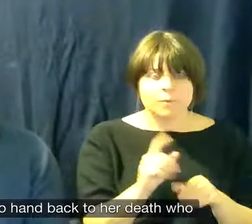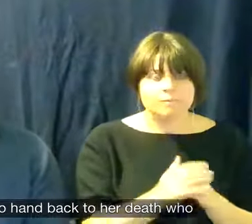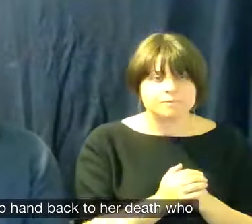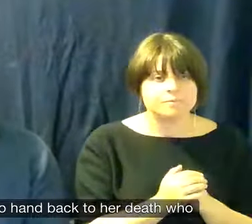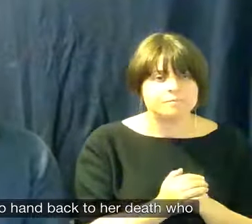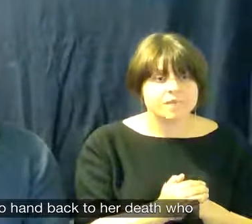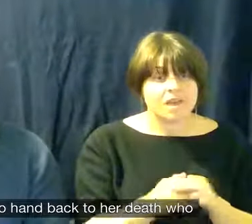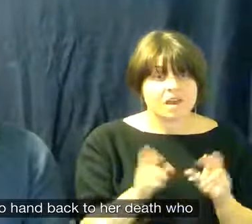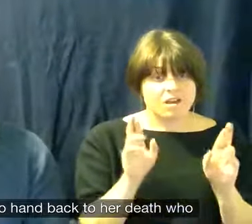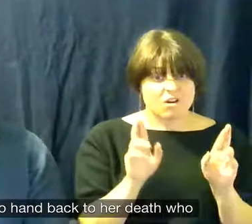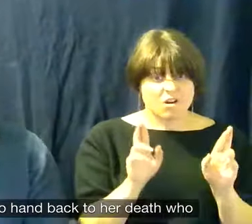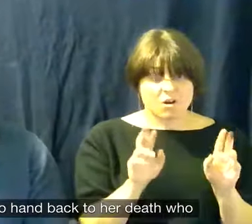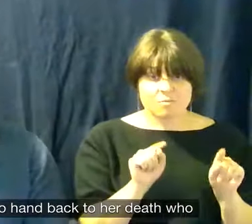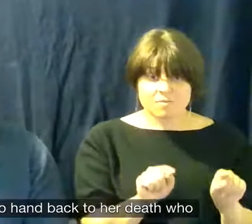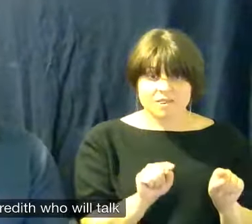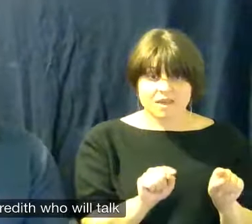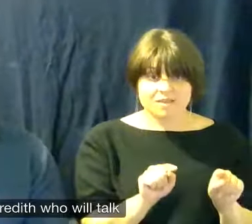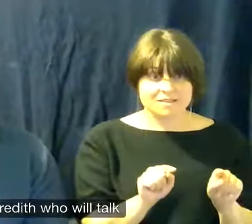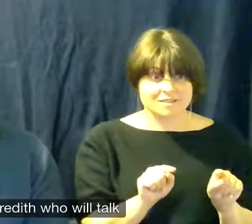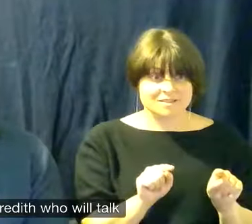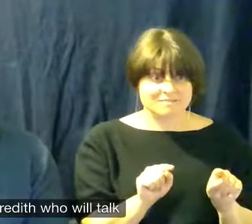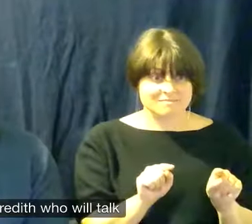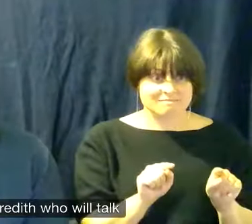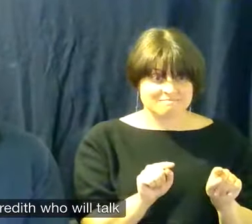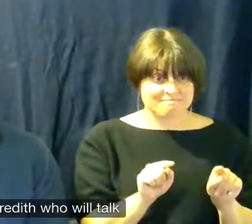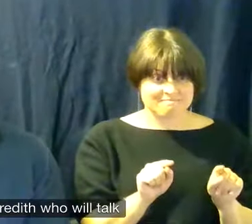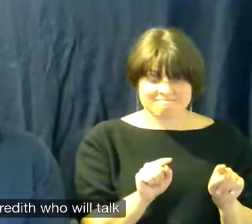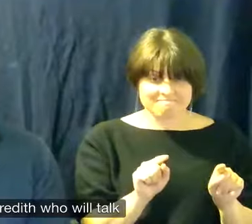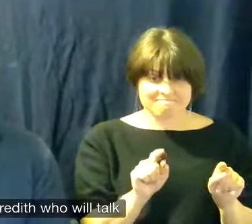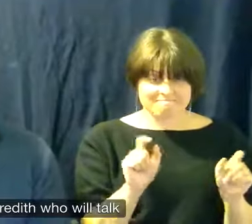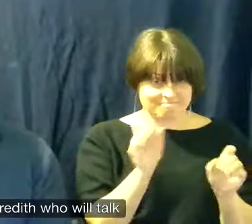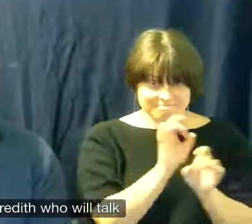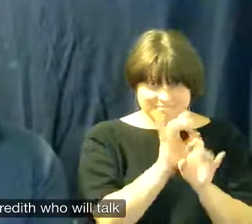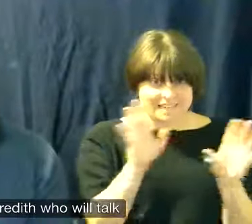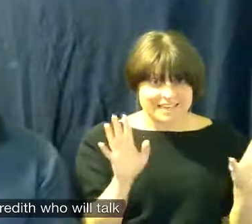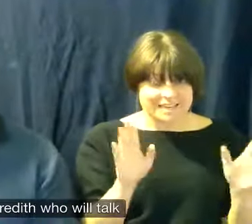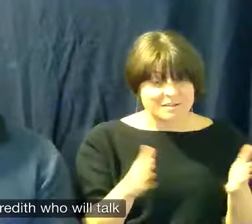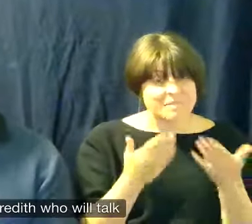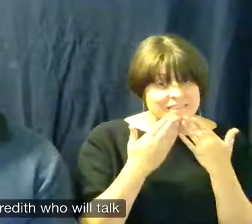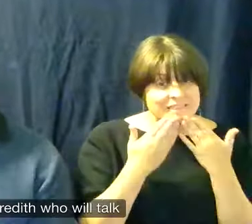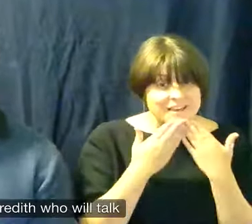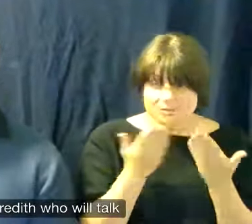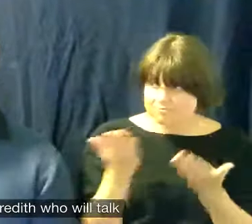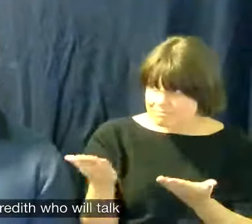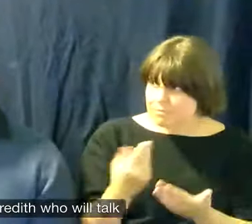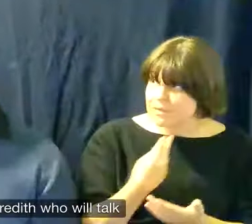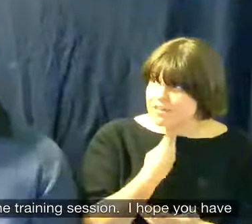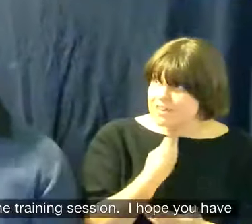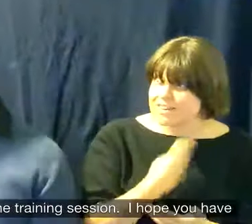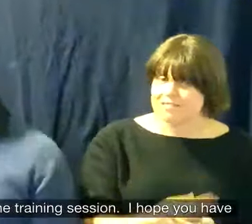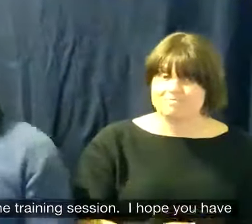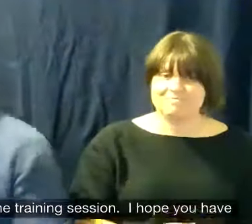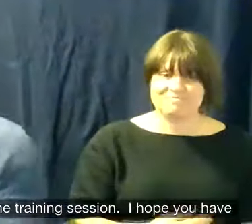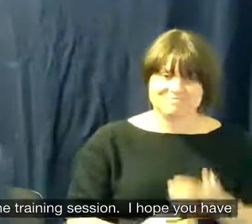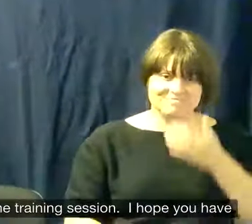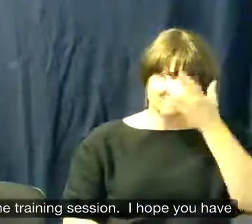And I hope that's you've got most out of that. So thank you, Meredith.